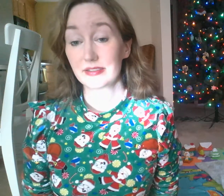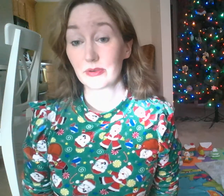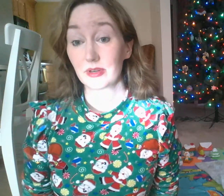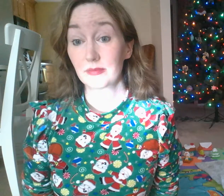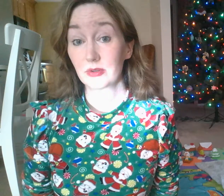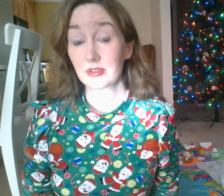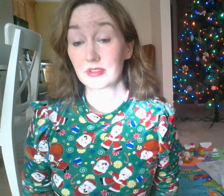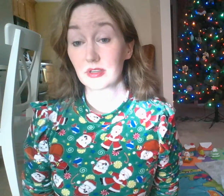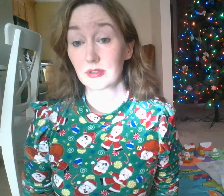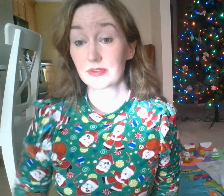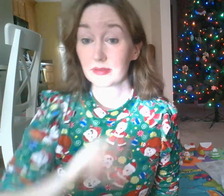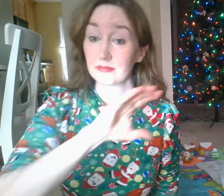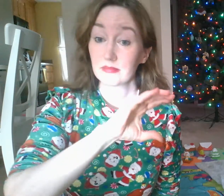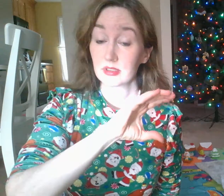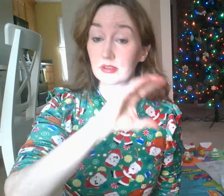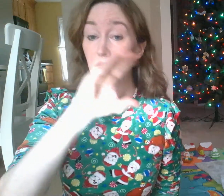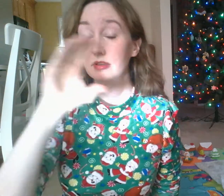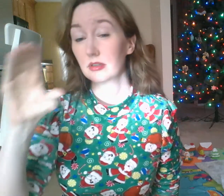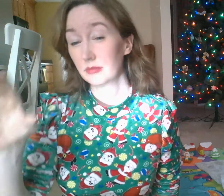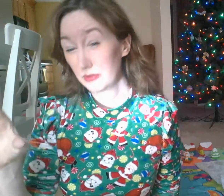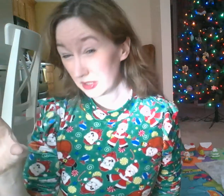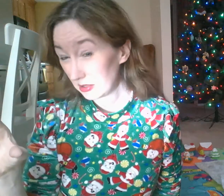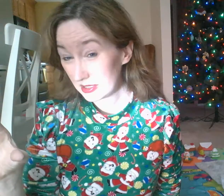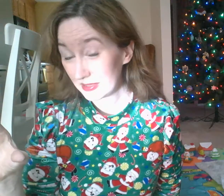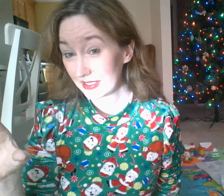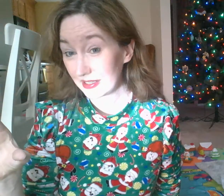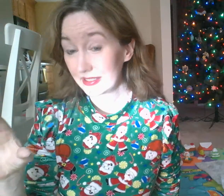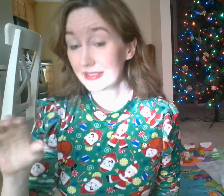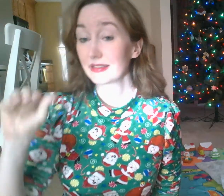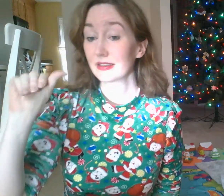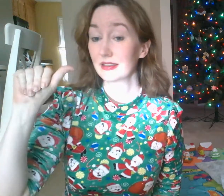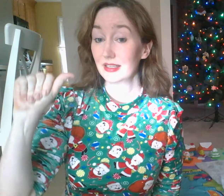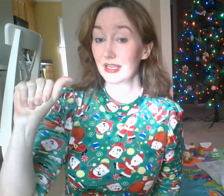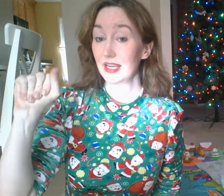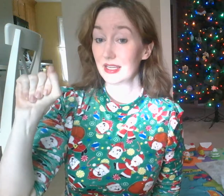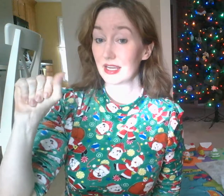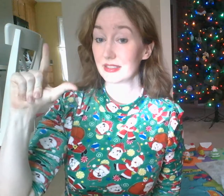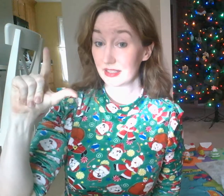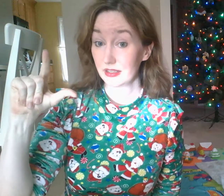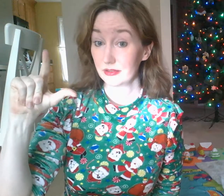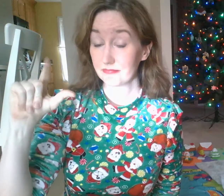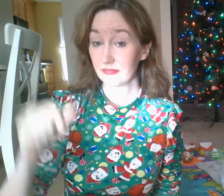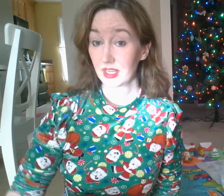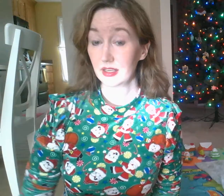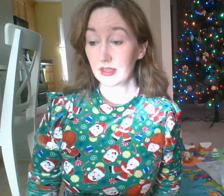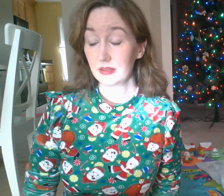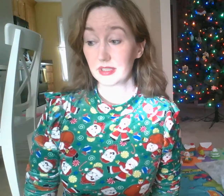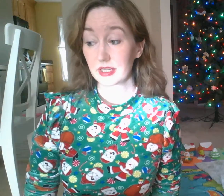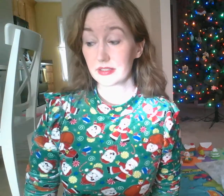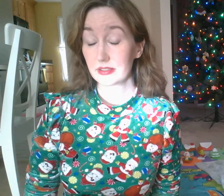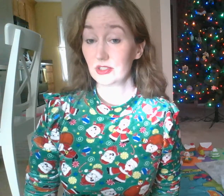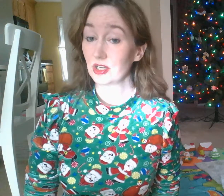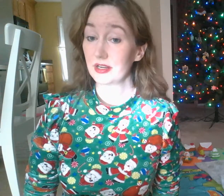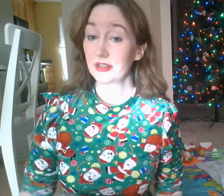So I'm going to show you some mostly Christmas signs in ASL because